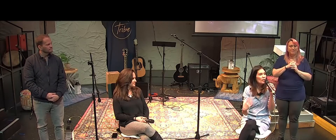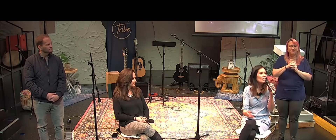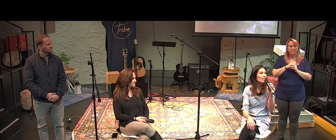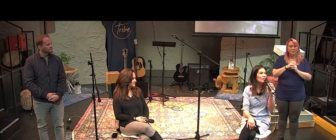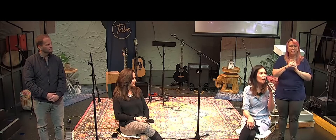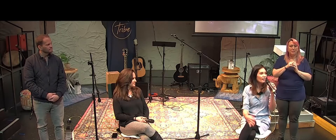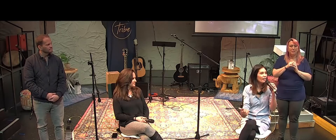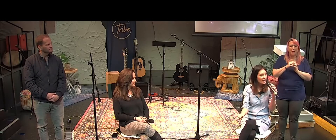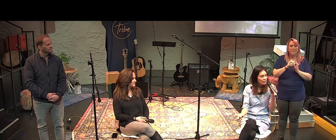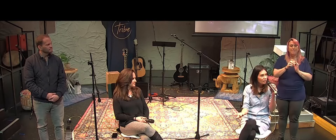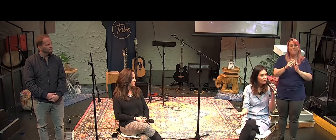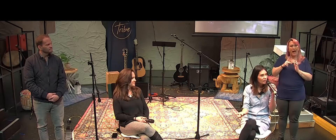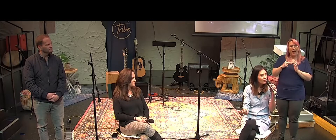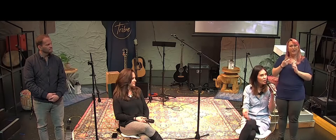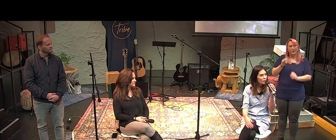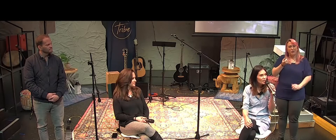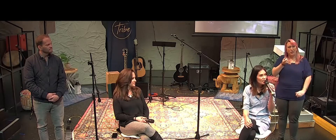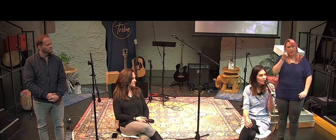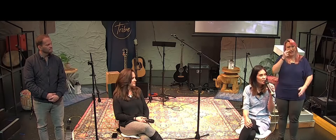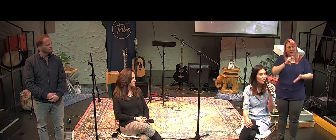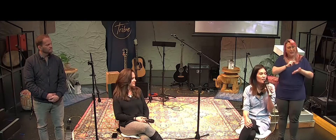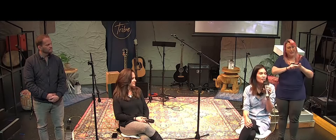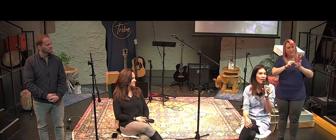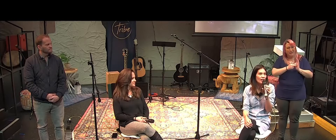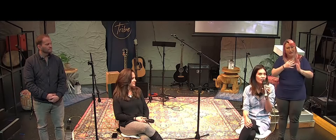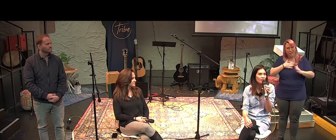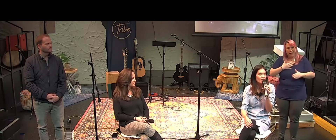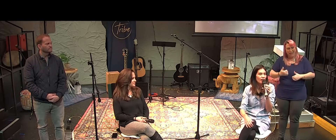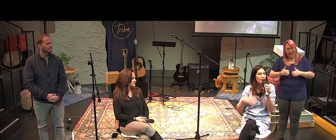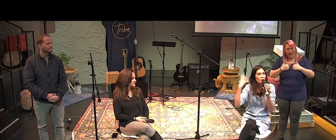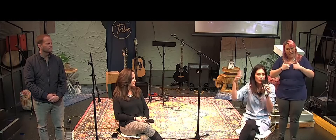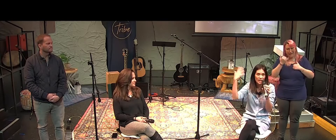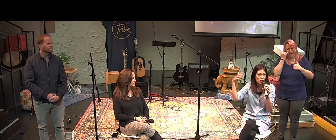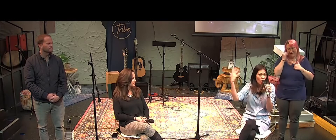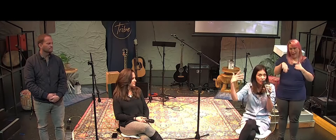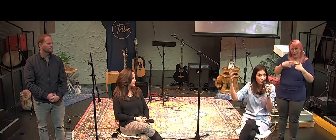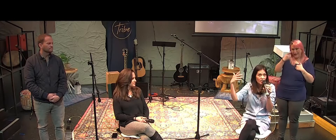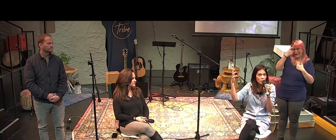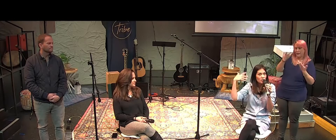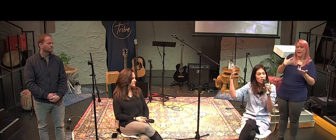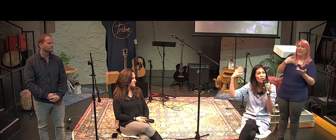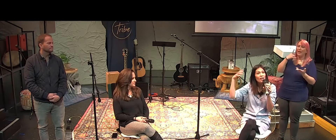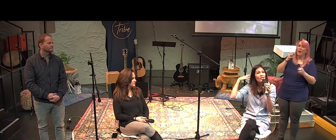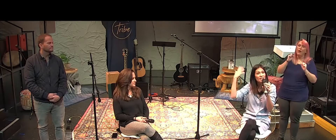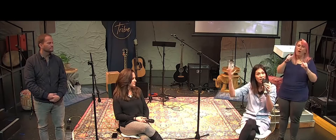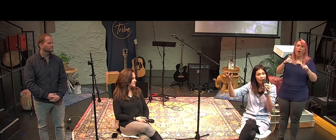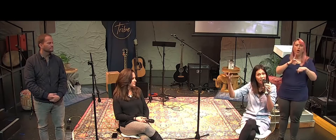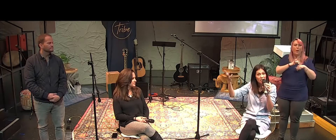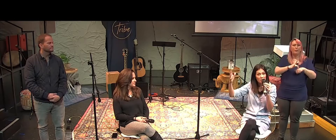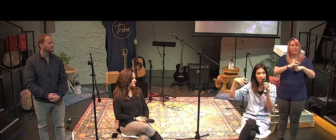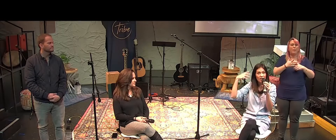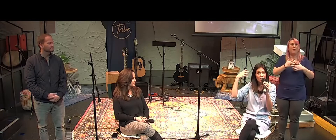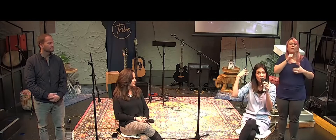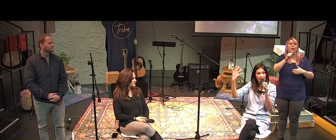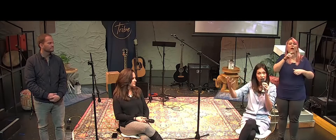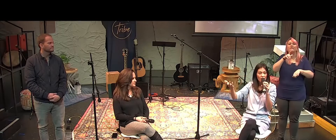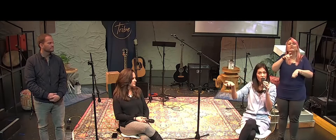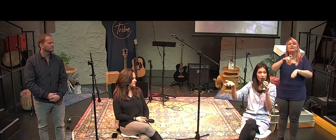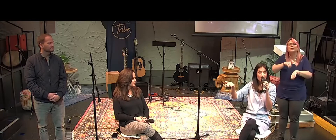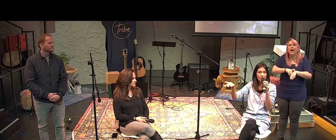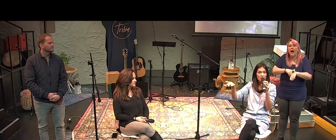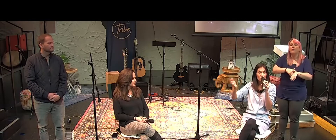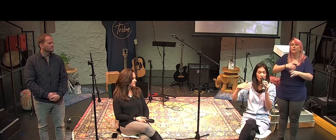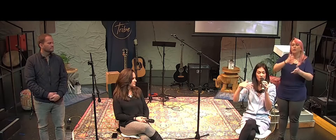out the meaning of my life, if that makes sense, that I think plagues all of us. We just don't have the time to actually have